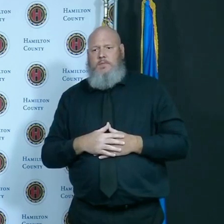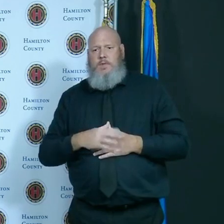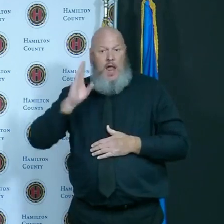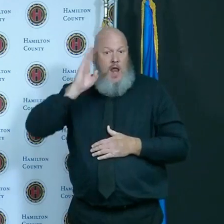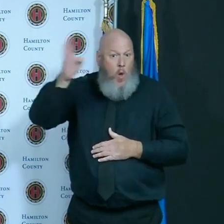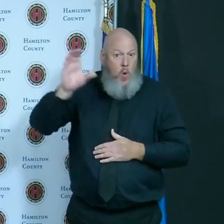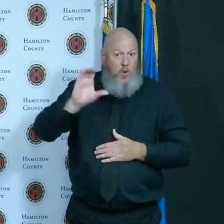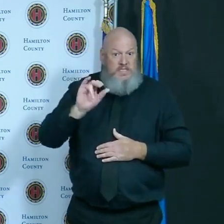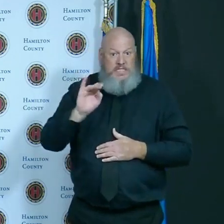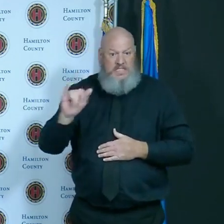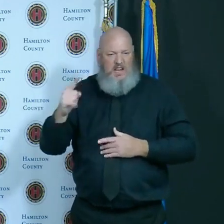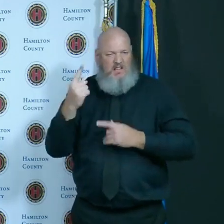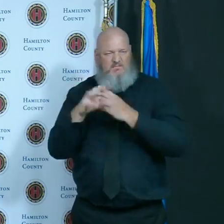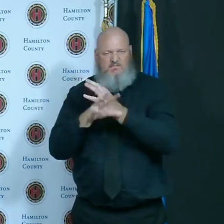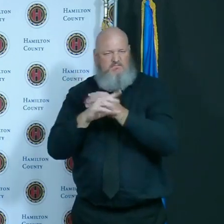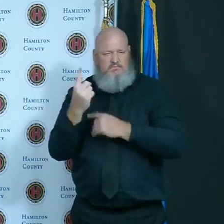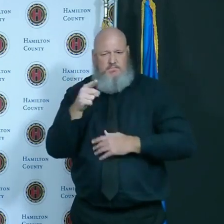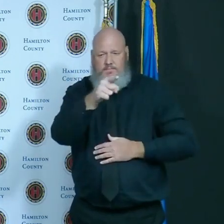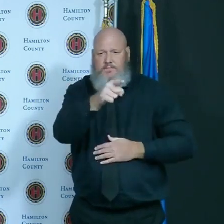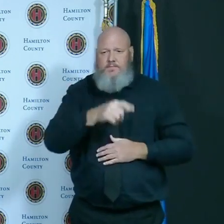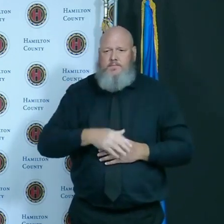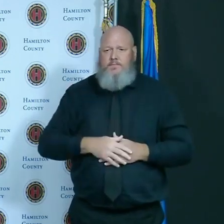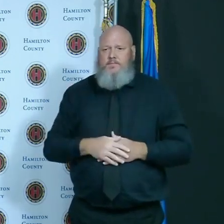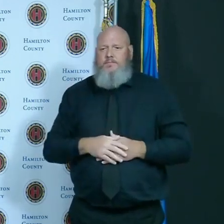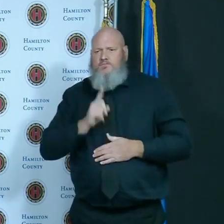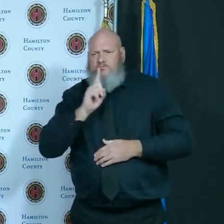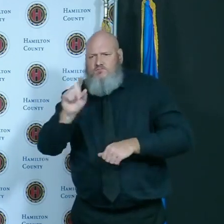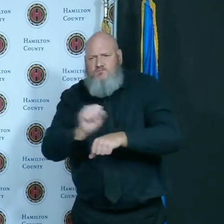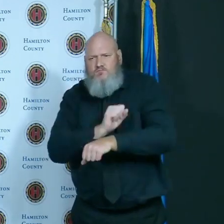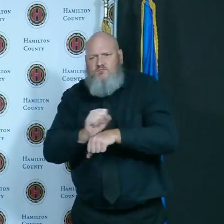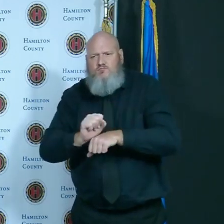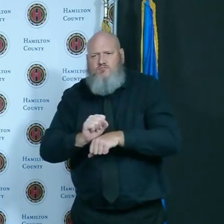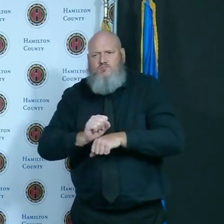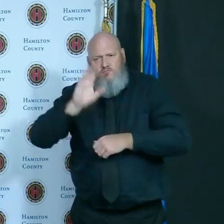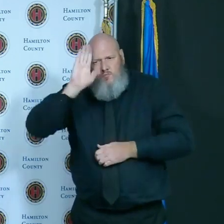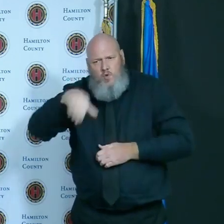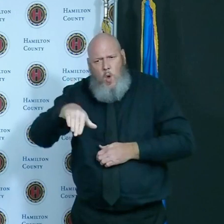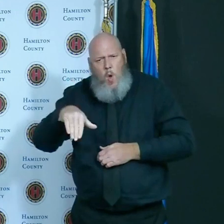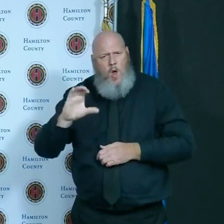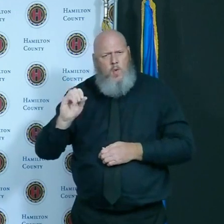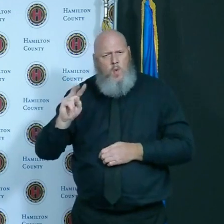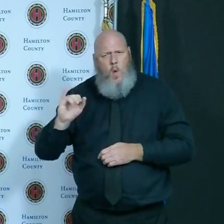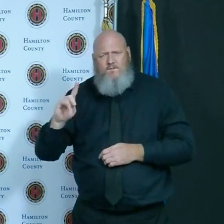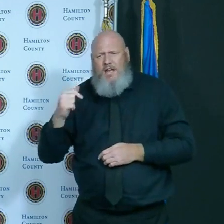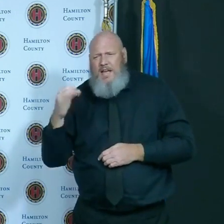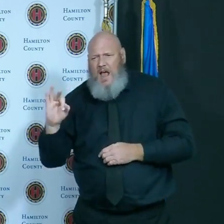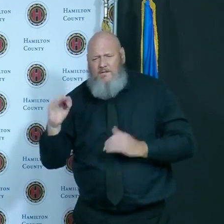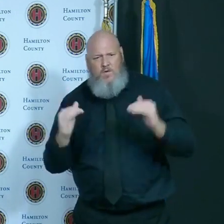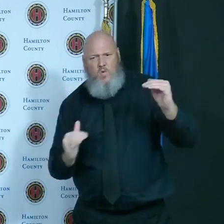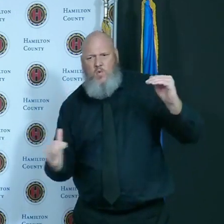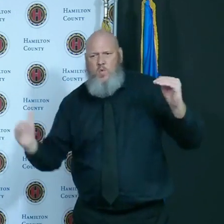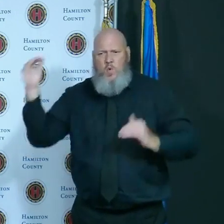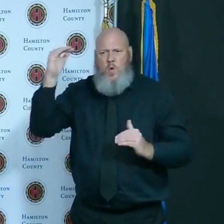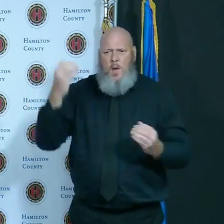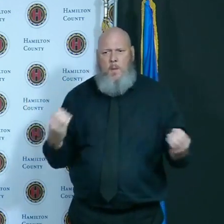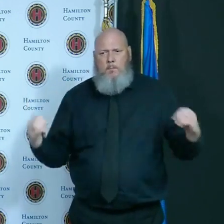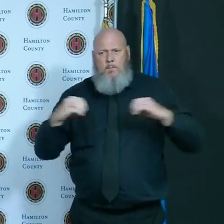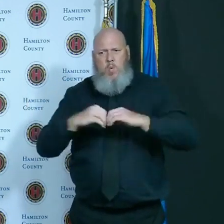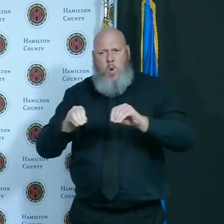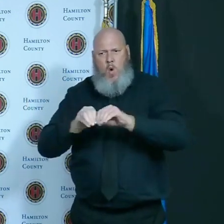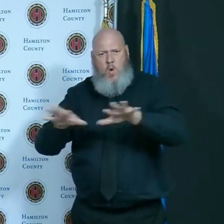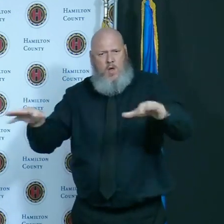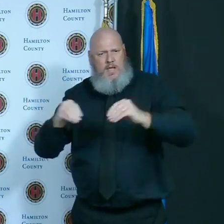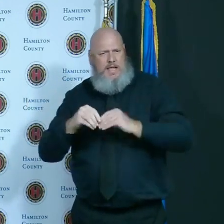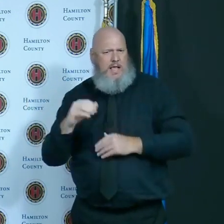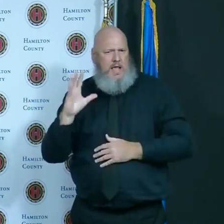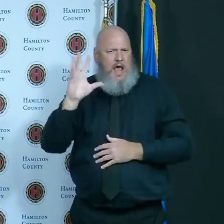called coronavirus, and yes, it's real. Did you know coronavirus disproportionately affects the African American community? We need you to help flatten the